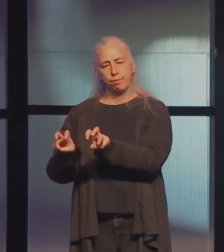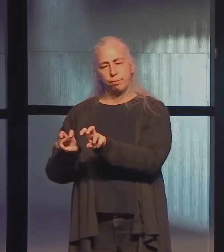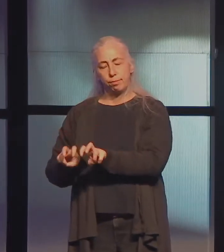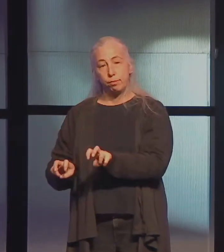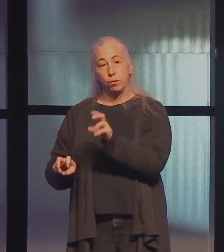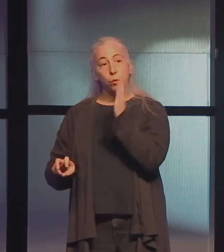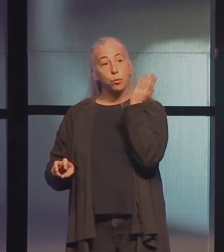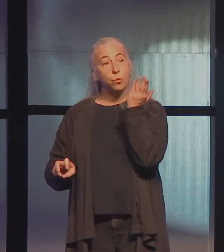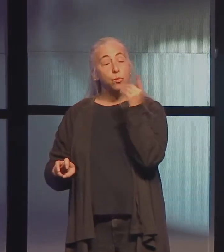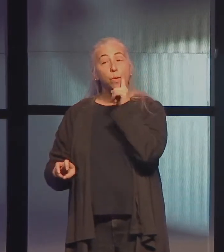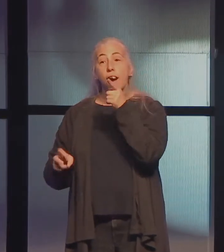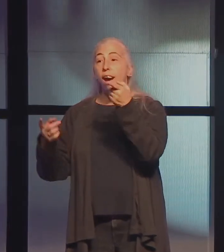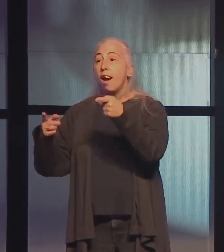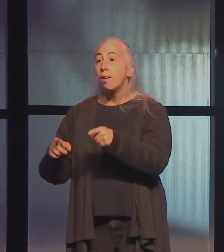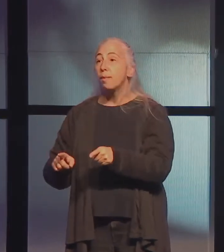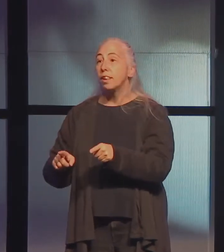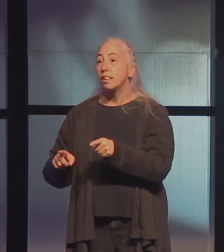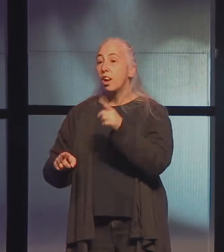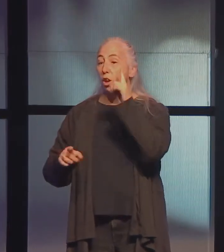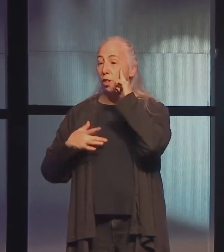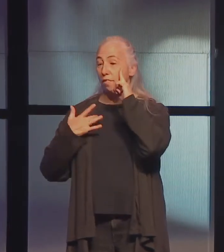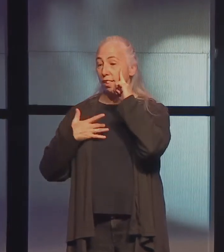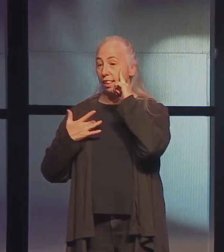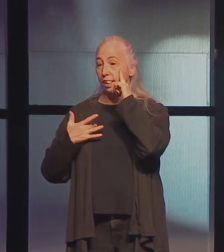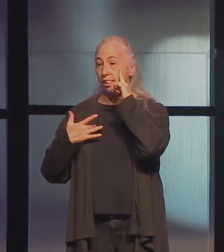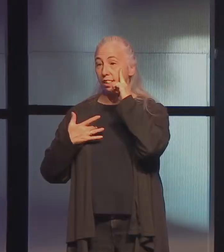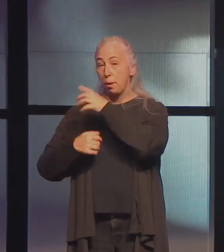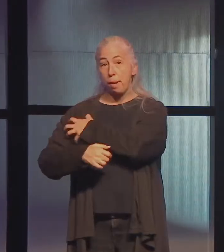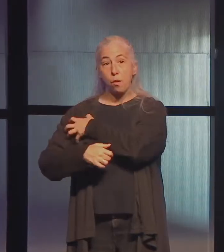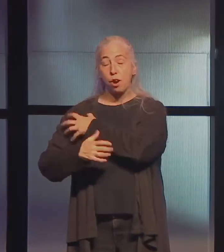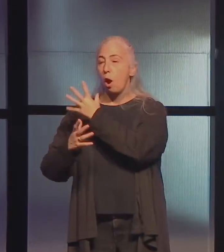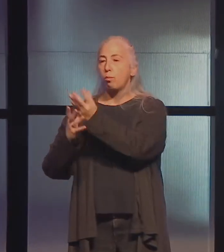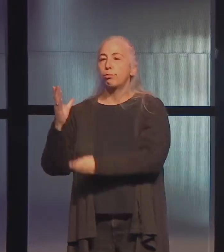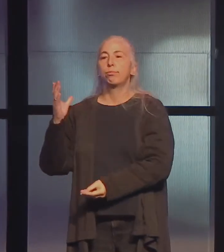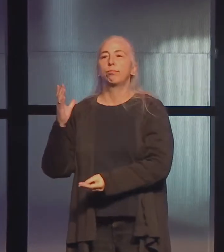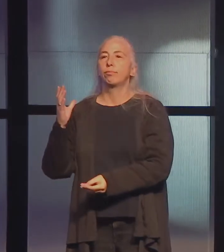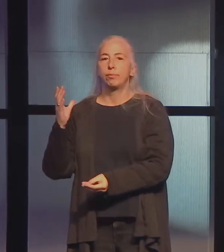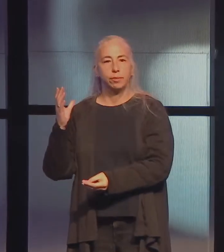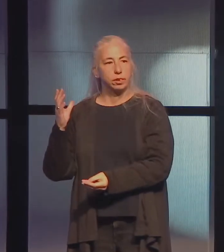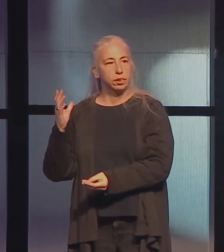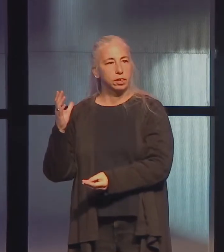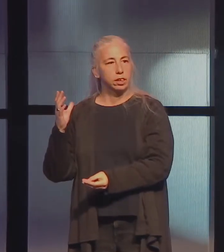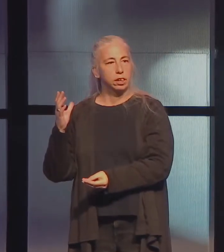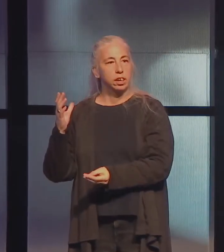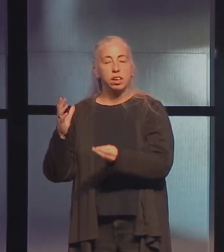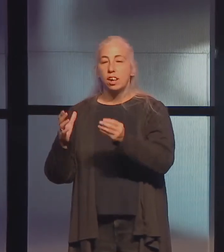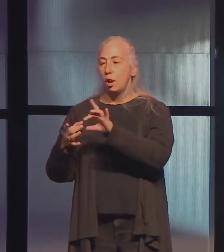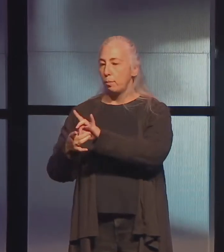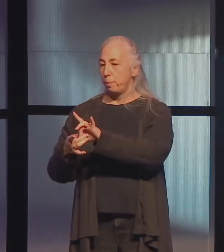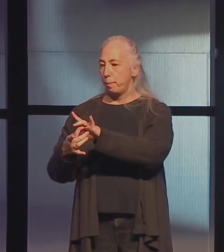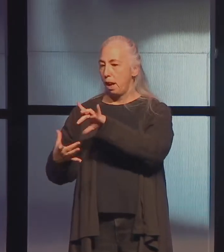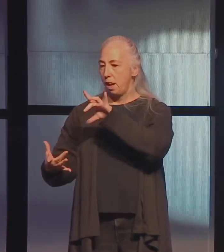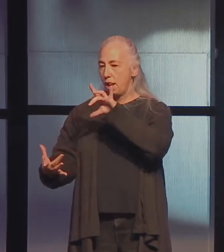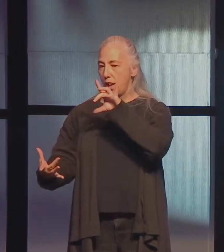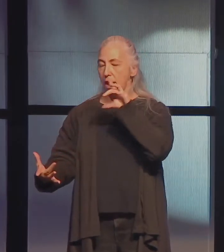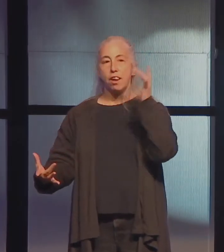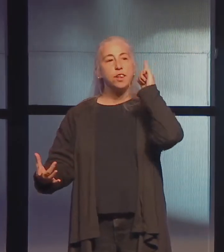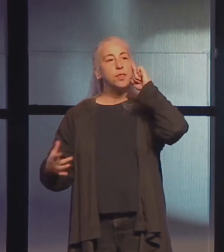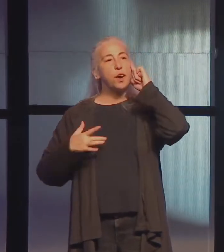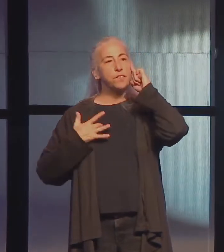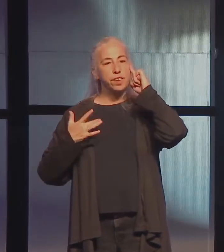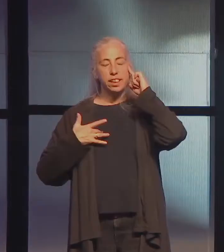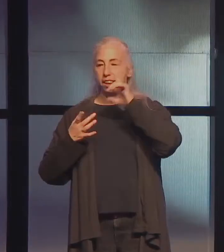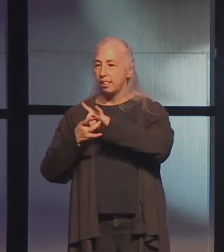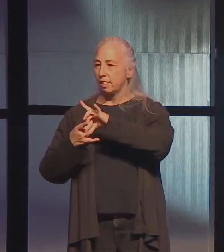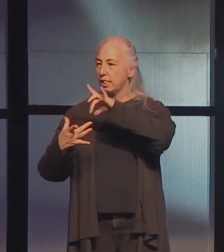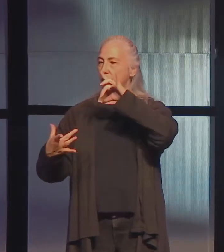We strip the thought feelings of their automatic power. Like we just strip them. We disassociate from the thought feeling, so to speak. We